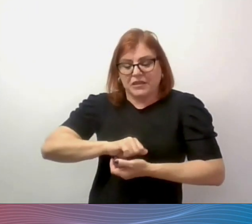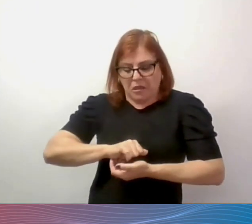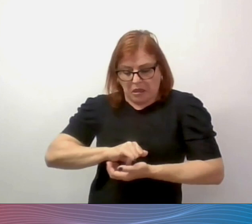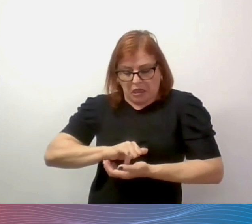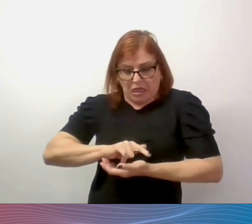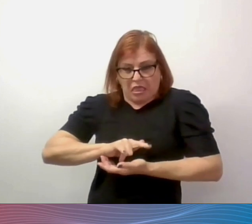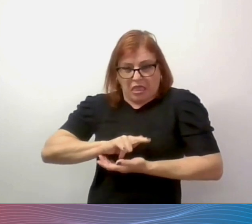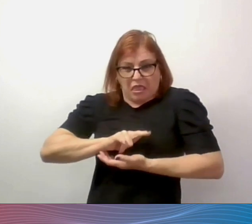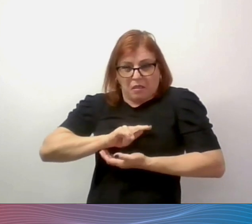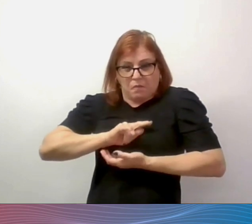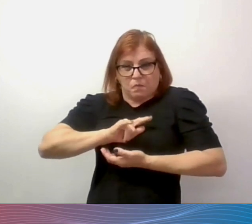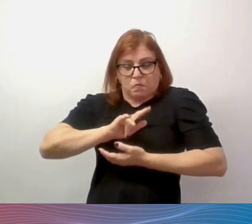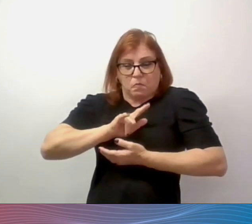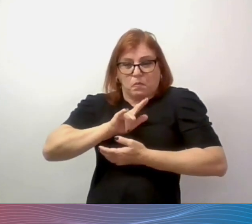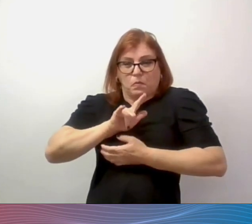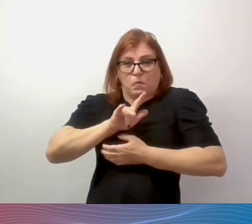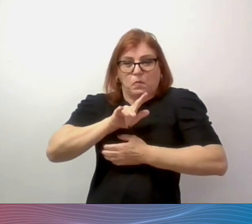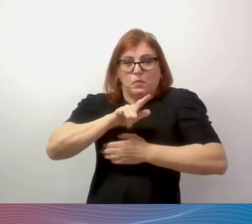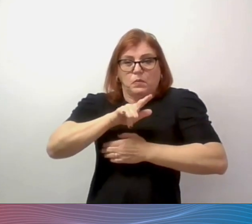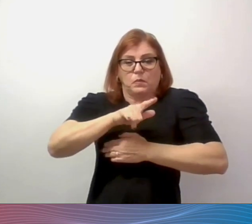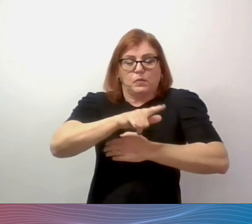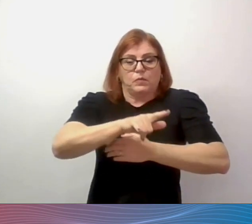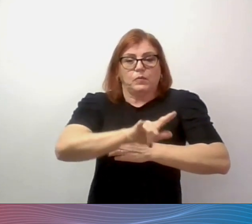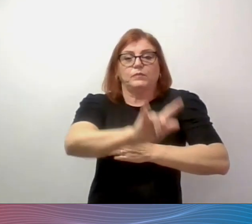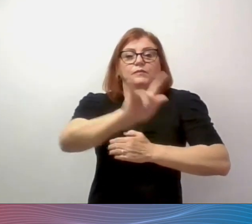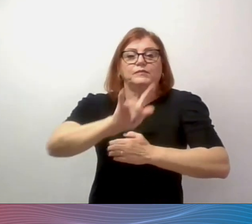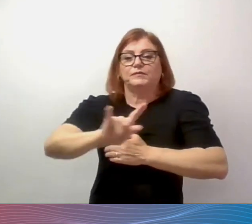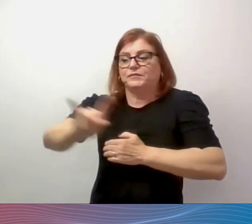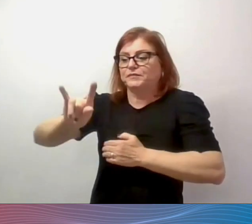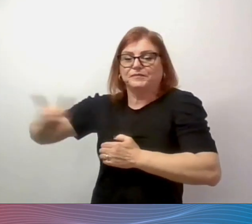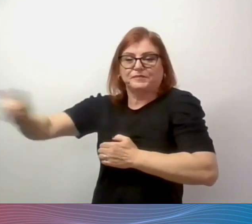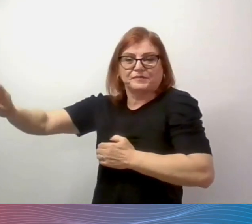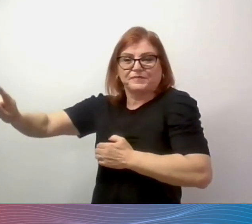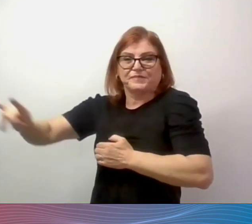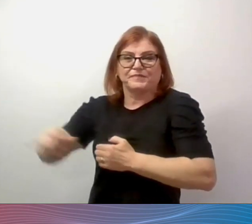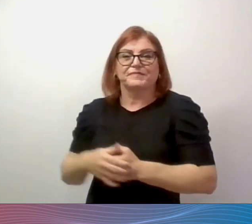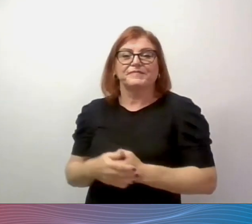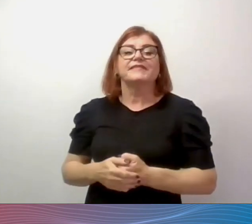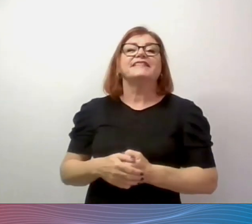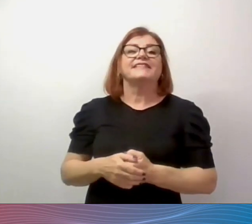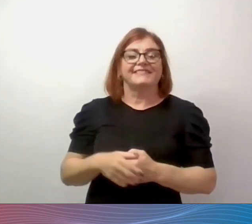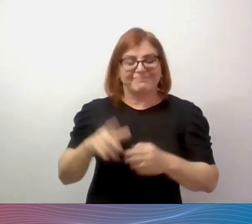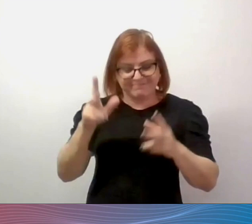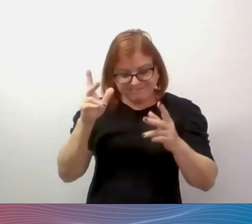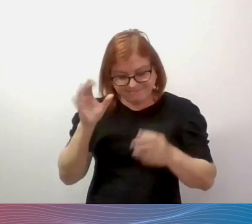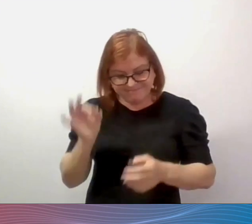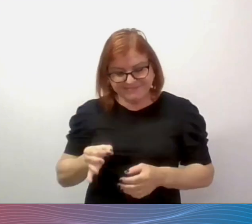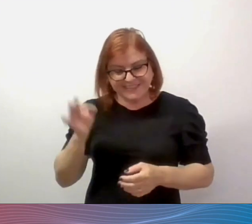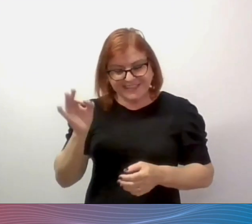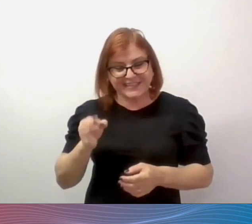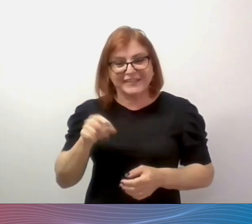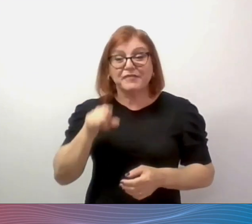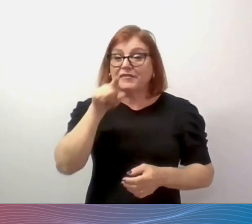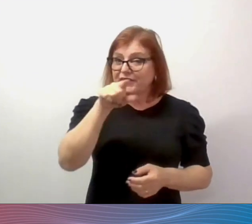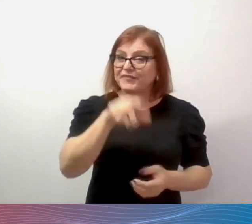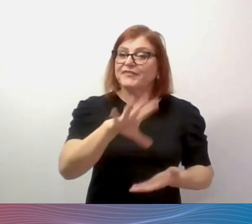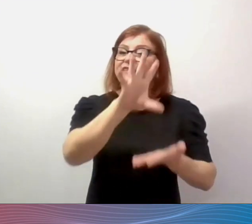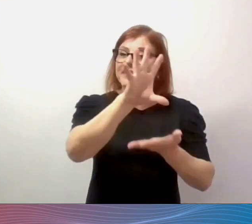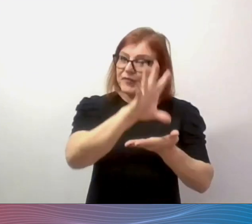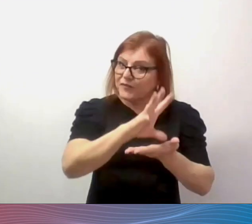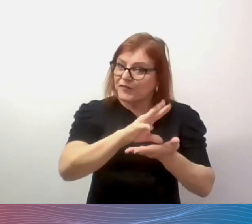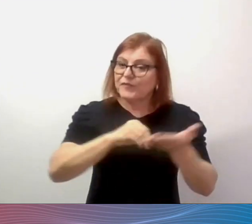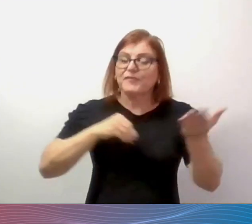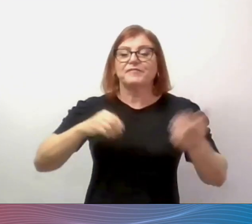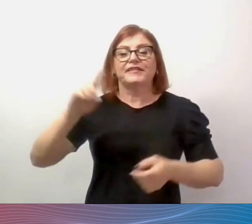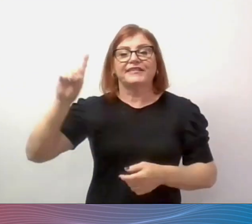é verdadeiro imitador de Deus. This person is the true imitator of God. Porque Deus ama aquela